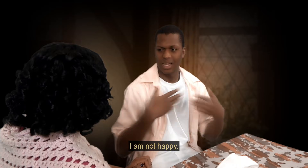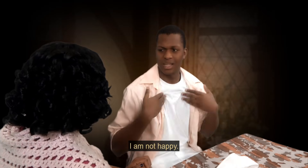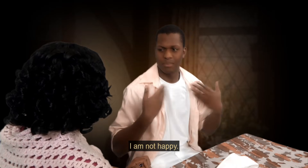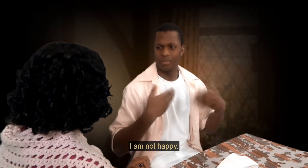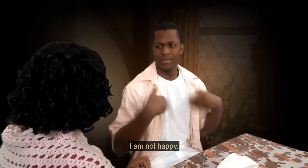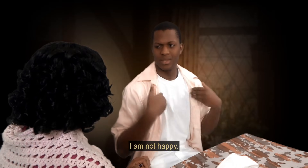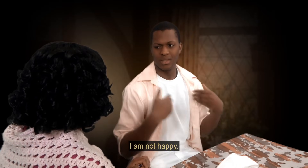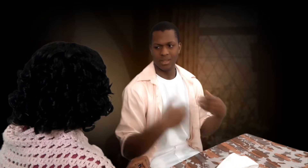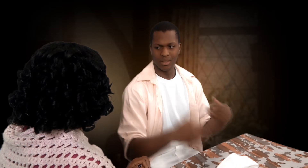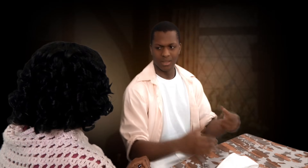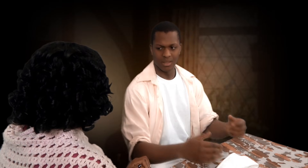I'm not happy.